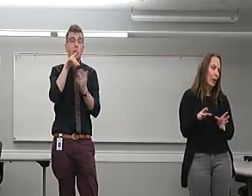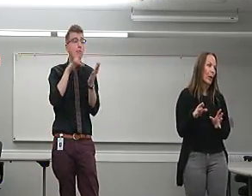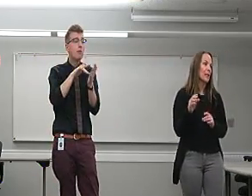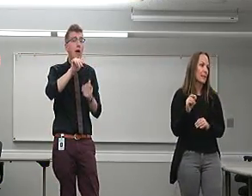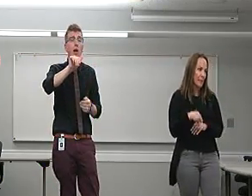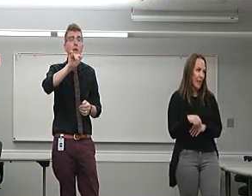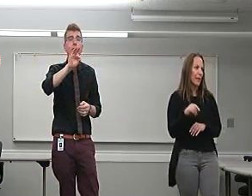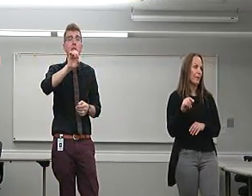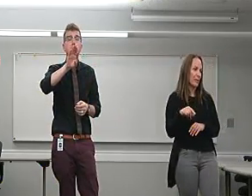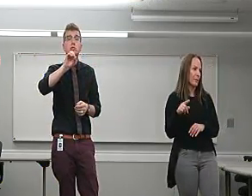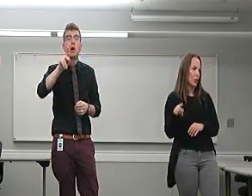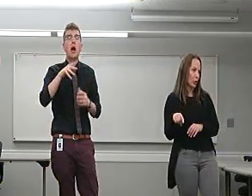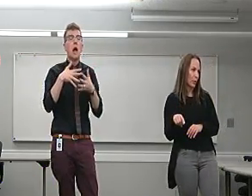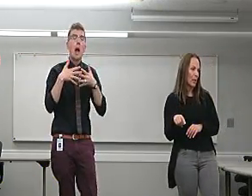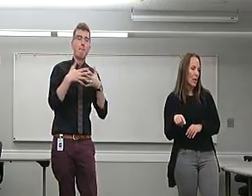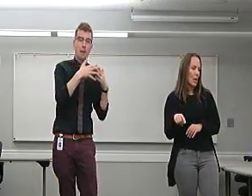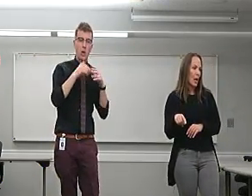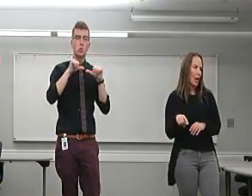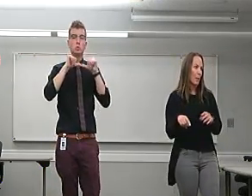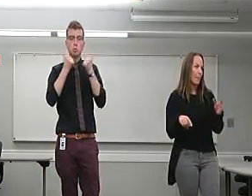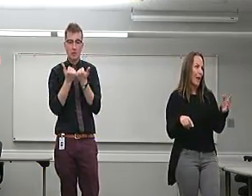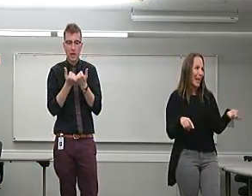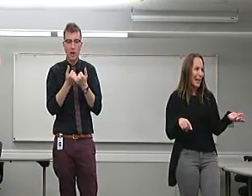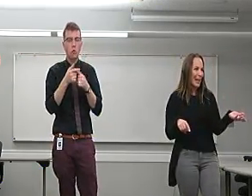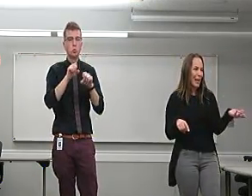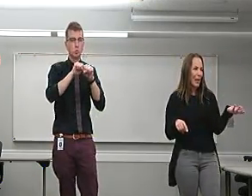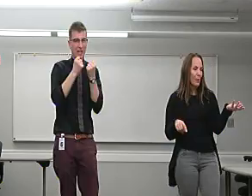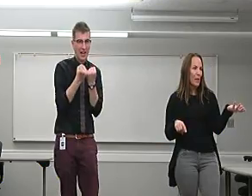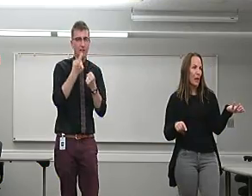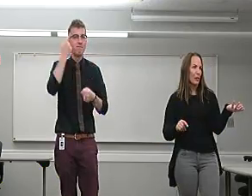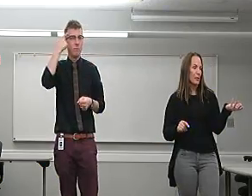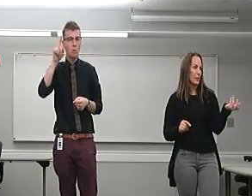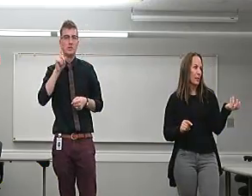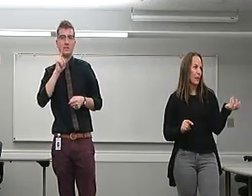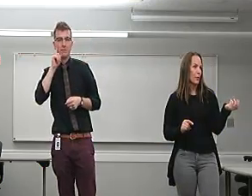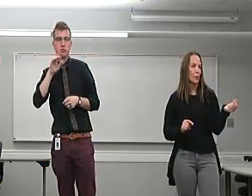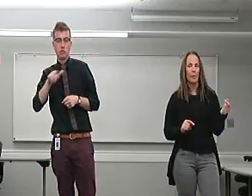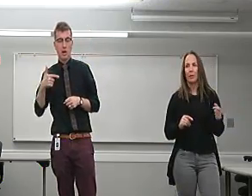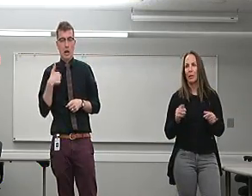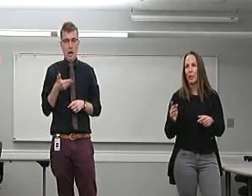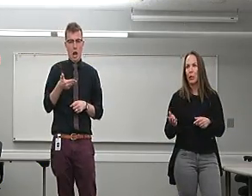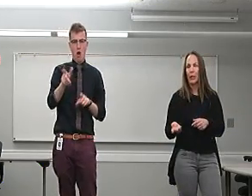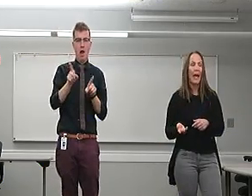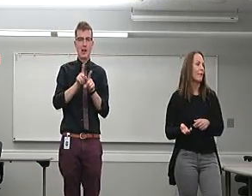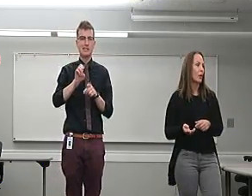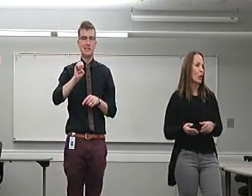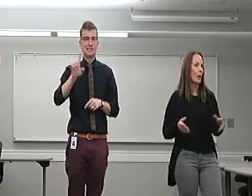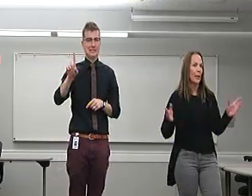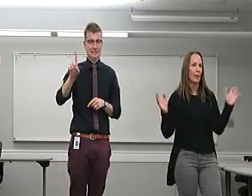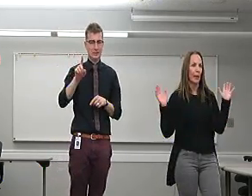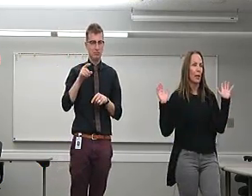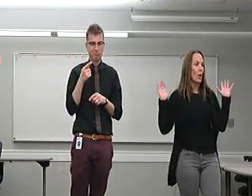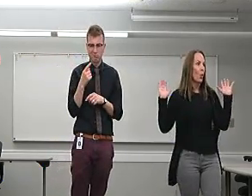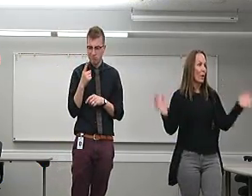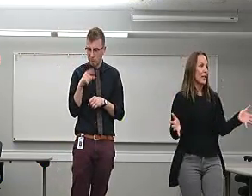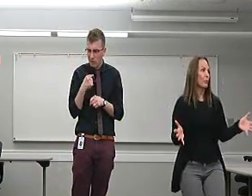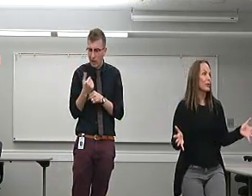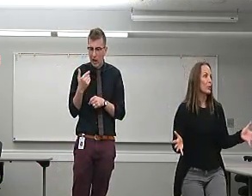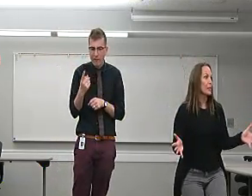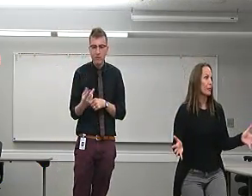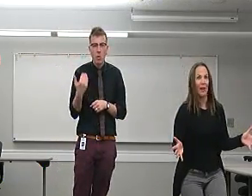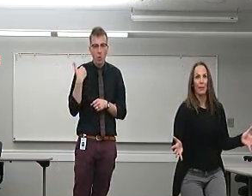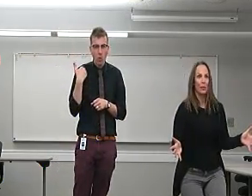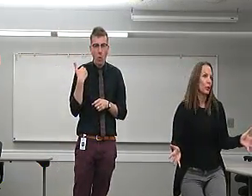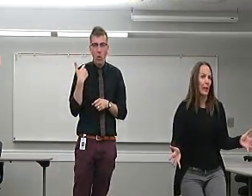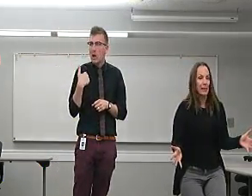for Deaf Children. I was hired as an executive director about a year and a half ago, and I'm like, we need resources for families to learn